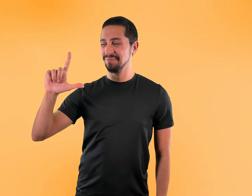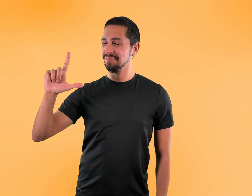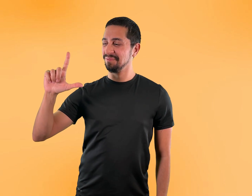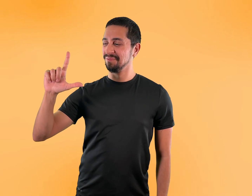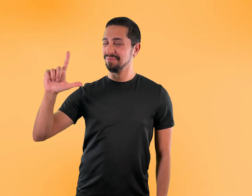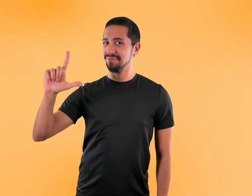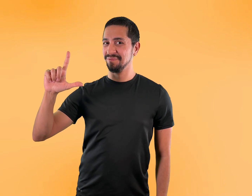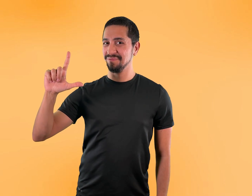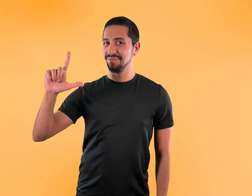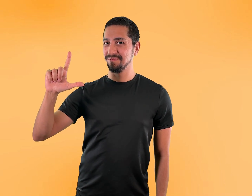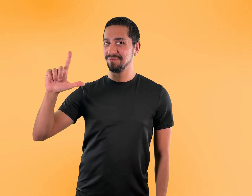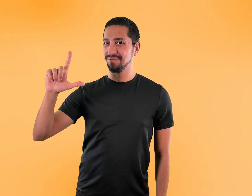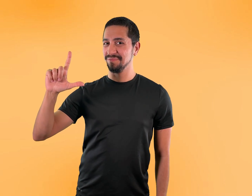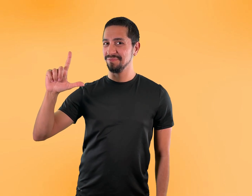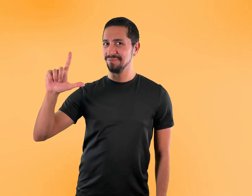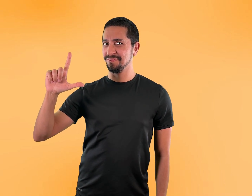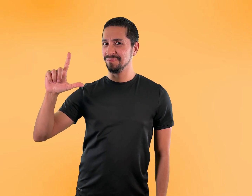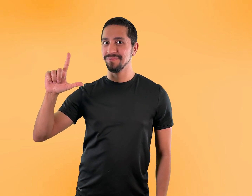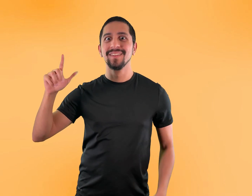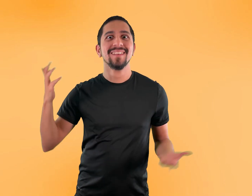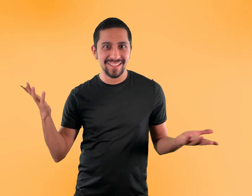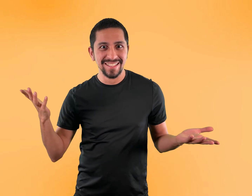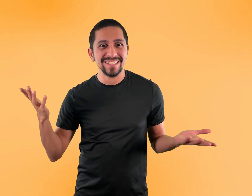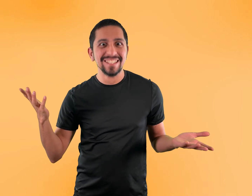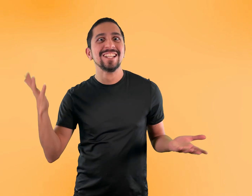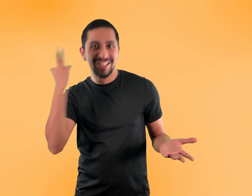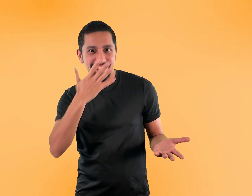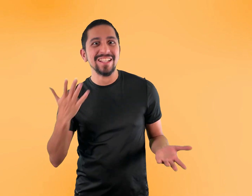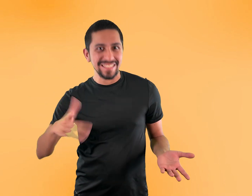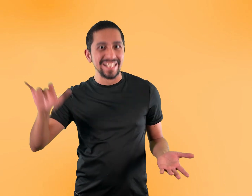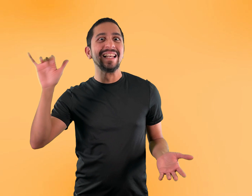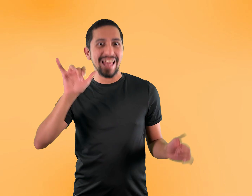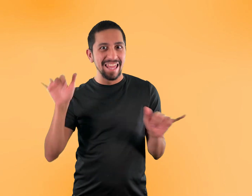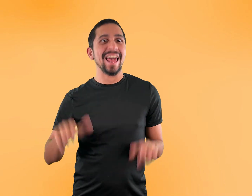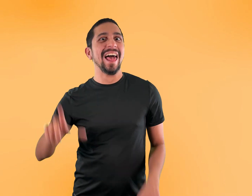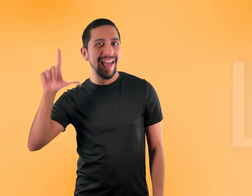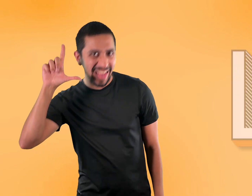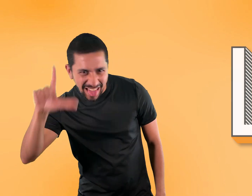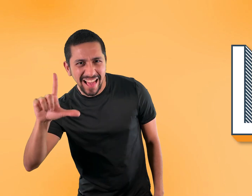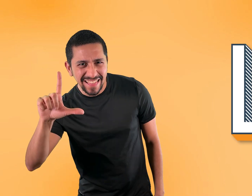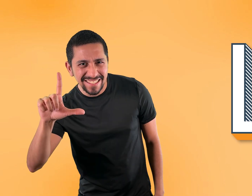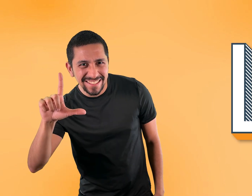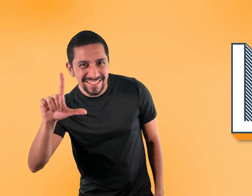Any ideas? It looks exactly like what it is, L.